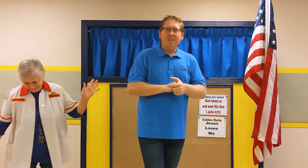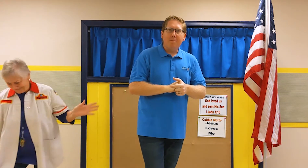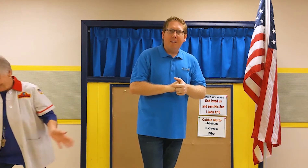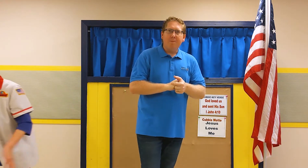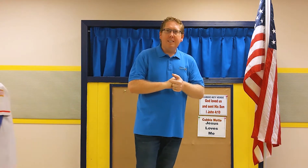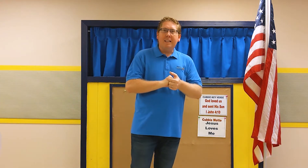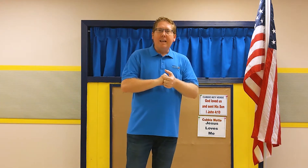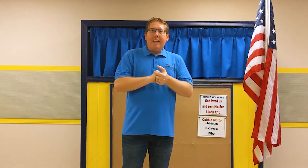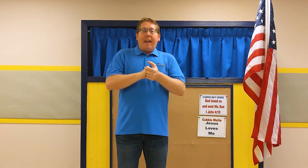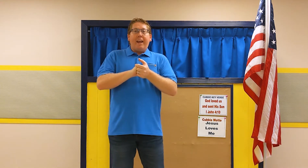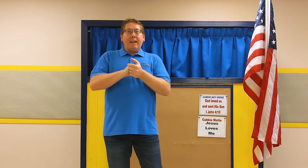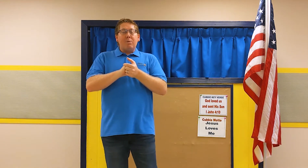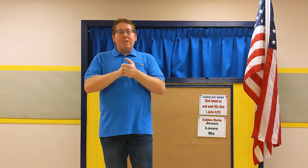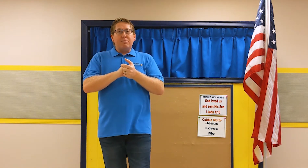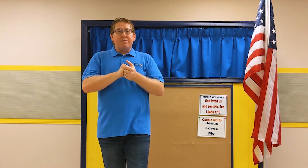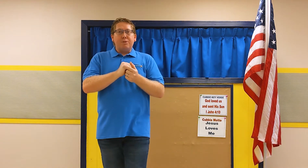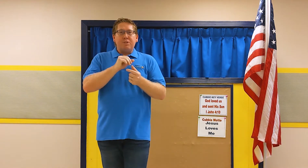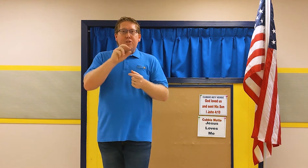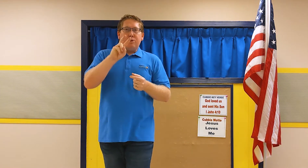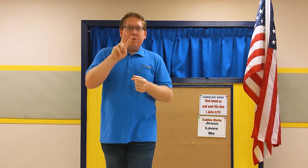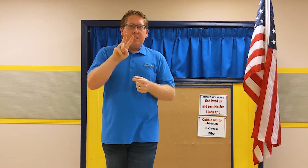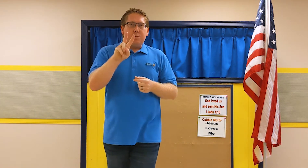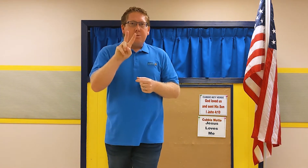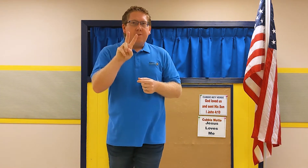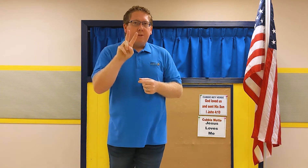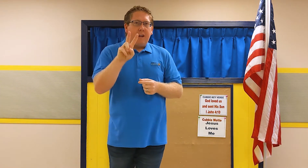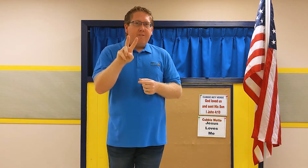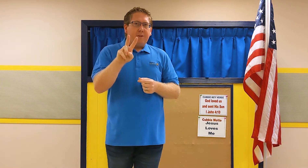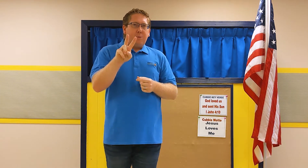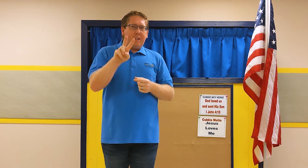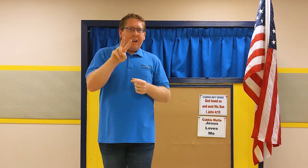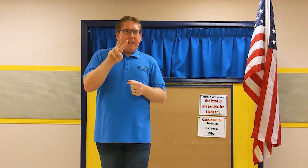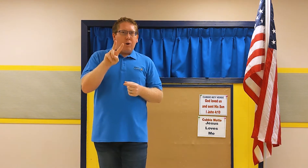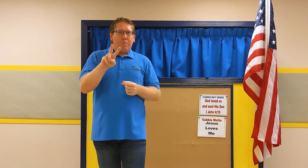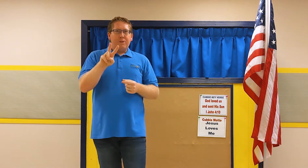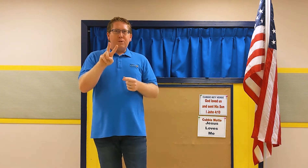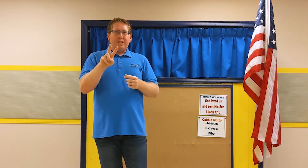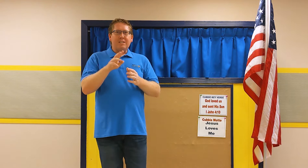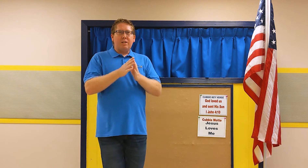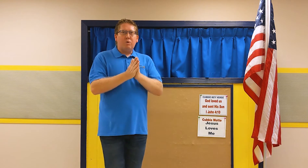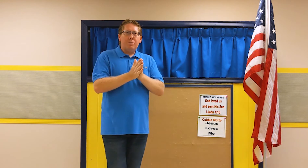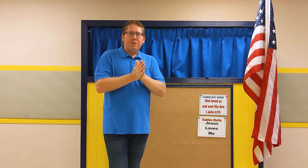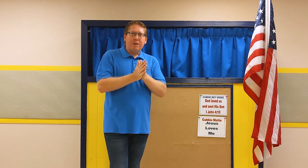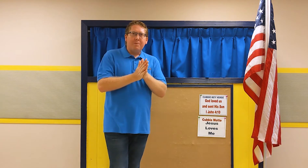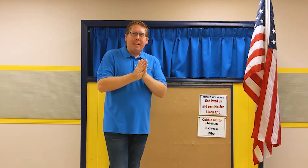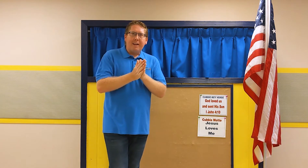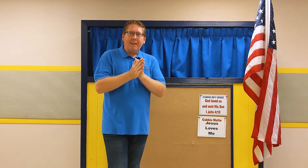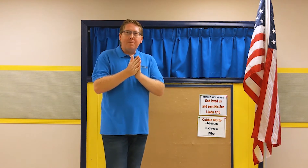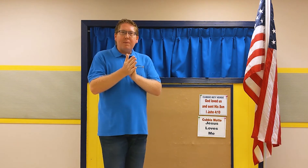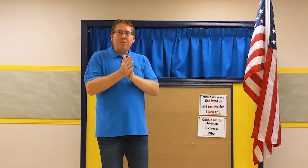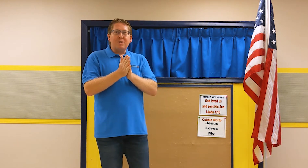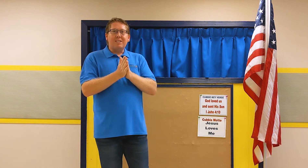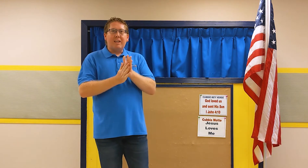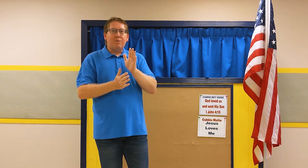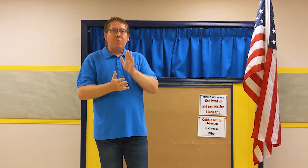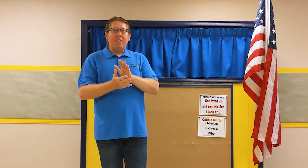job, Cubbies. And now we're going to review the two things we review every week. I hope you're doing this at home with your mom and dad, and maybe you can say it with